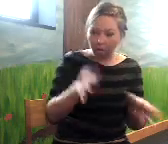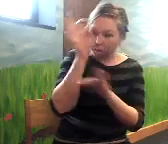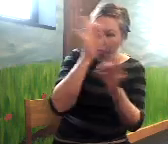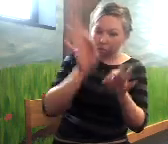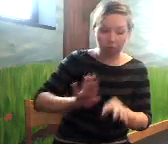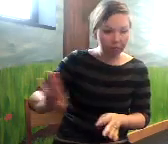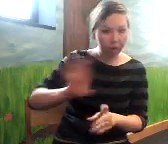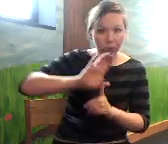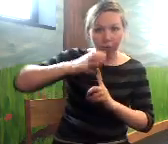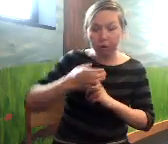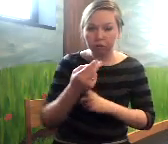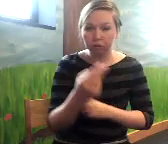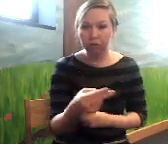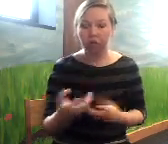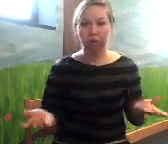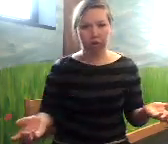is that